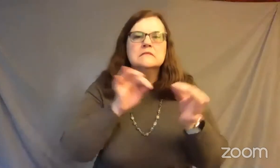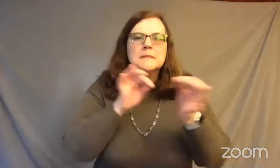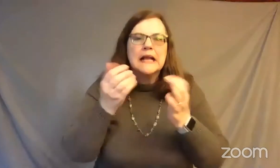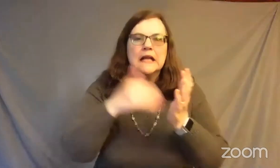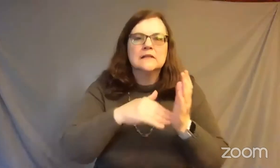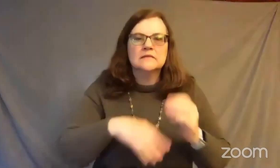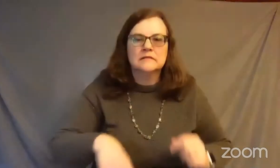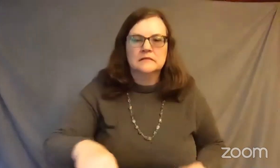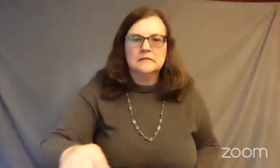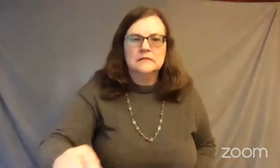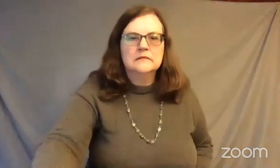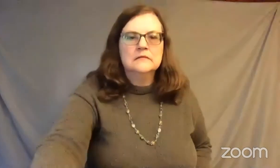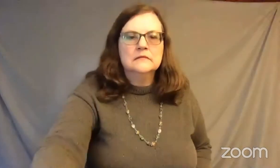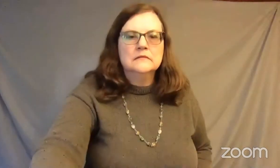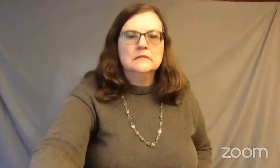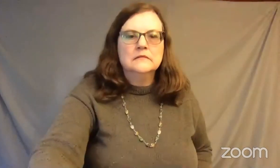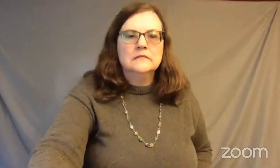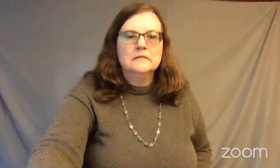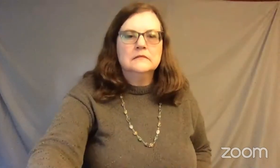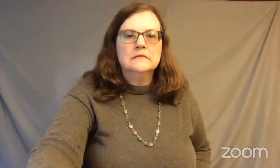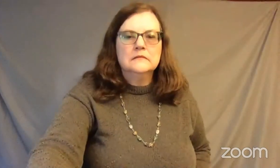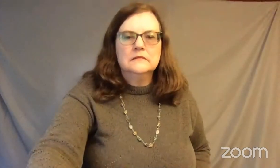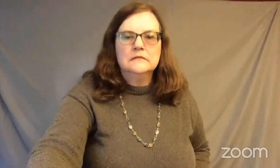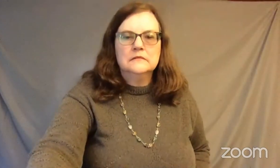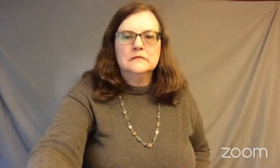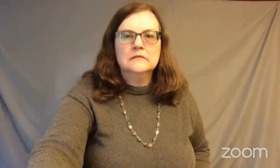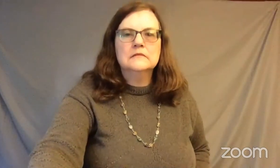And if you could actually just ask that question again, I missed part of it.